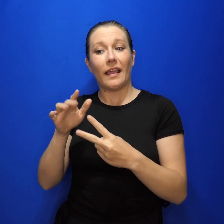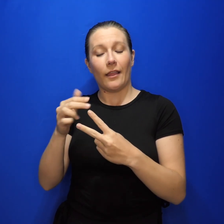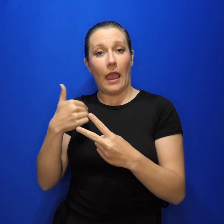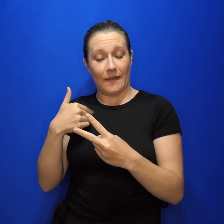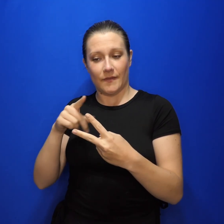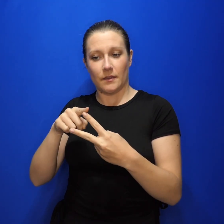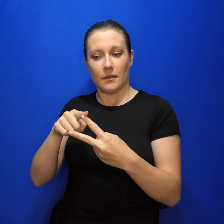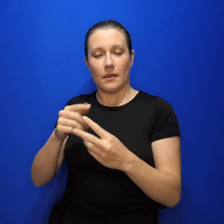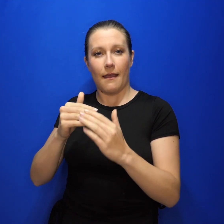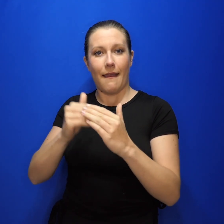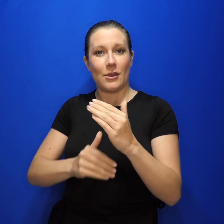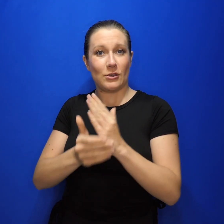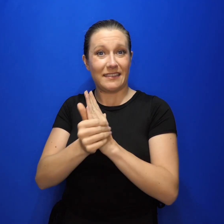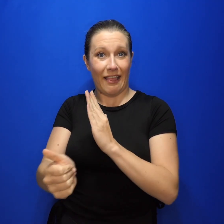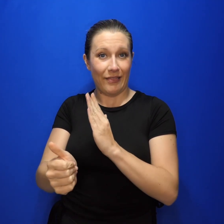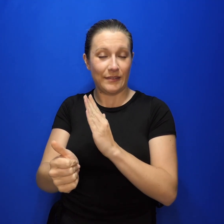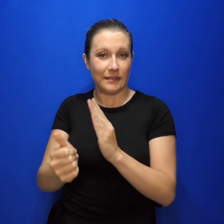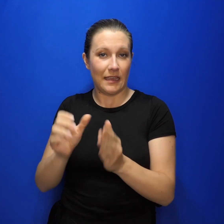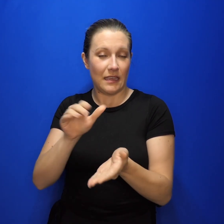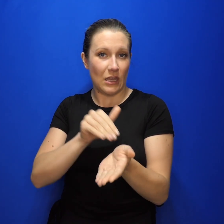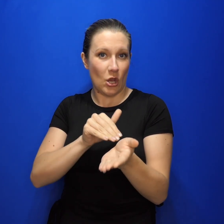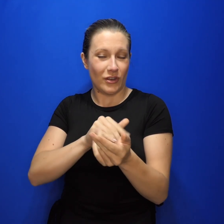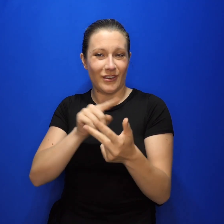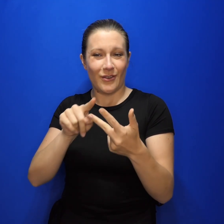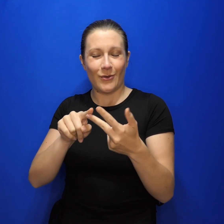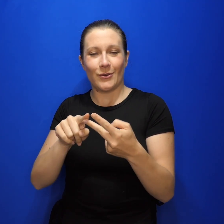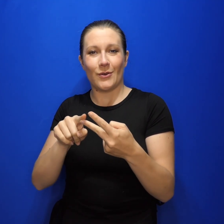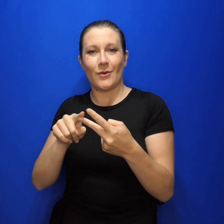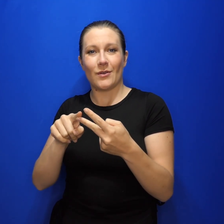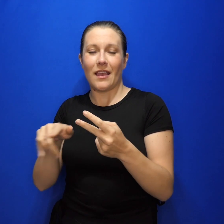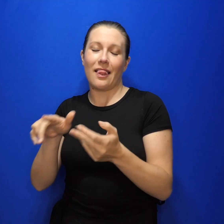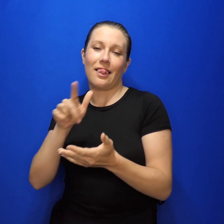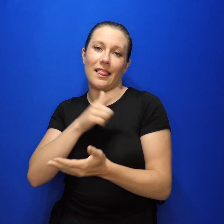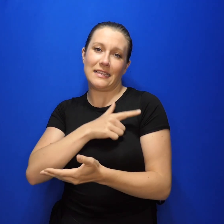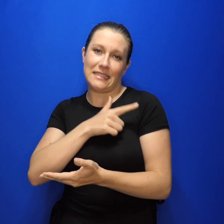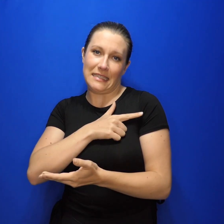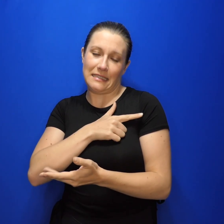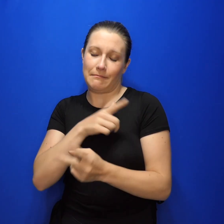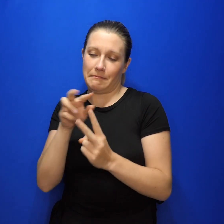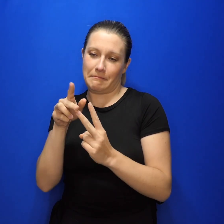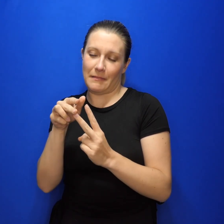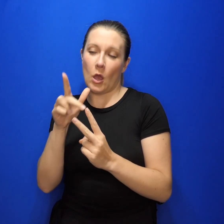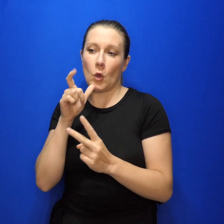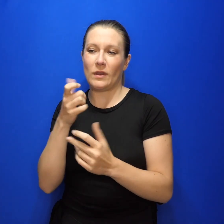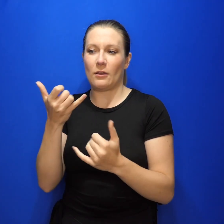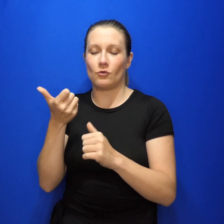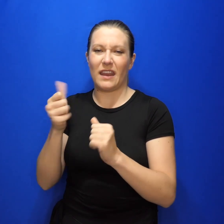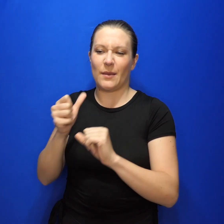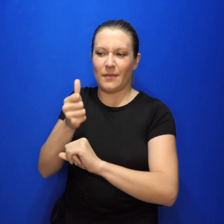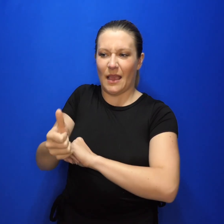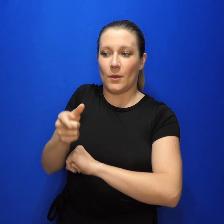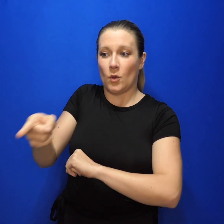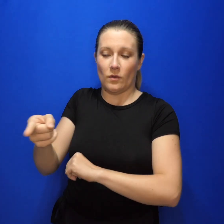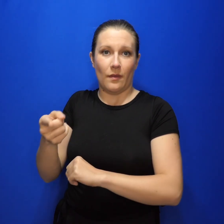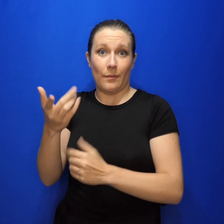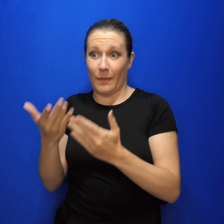under-skilled clinician or a lazy one or the other, who's putting it back on you. They either don't know or they don't want to